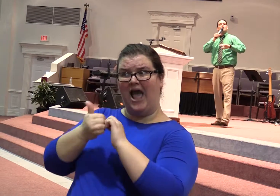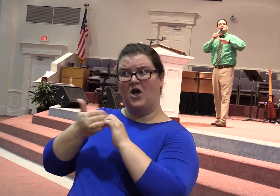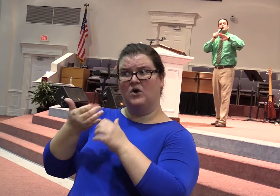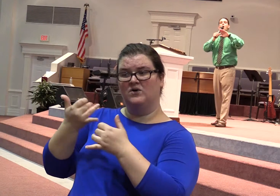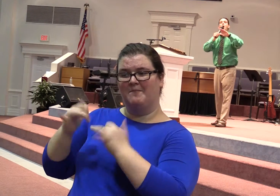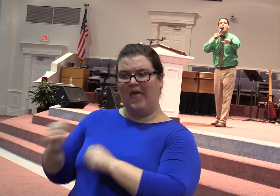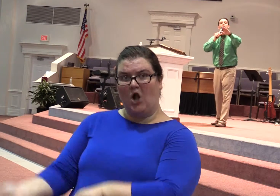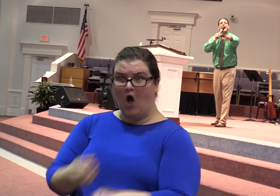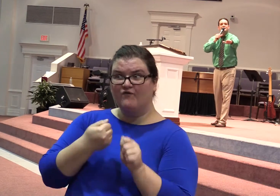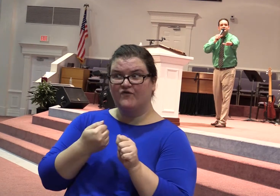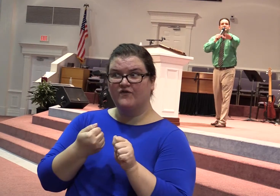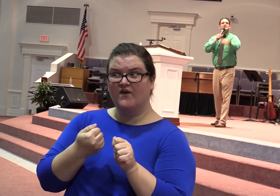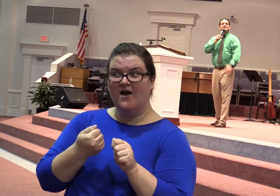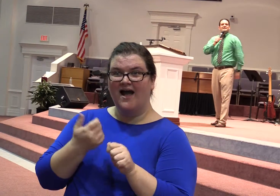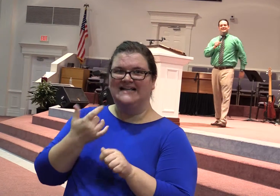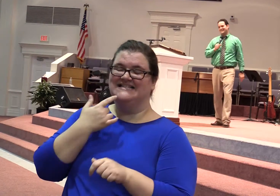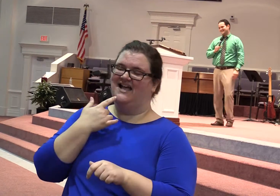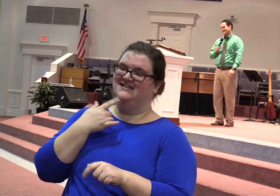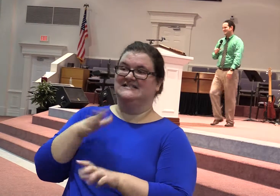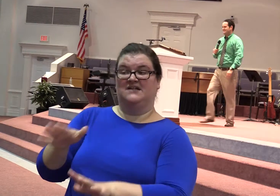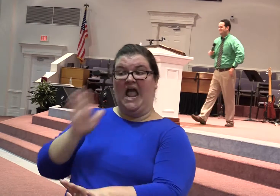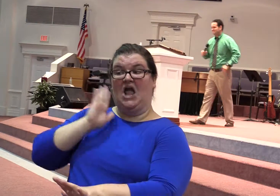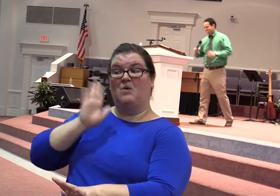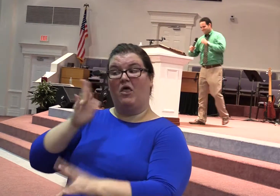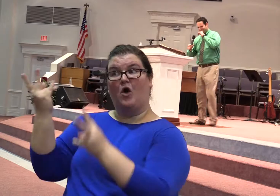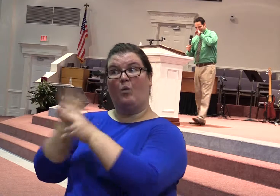get all of your old habits.